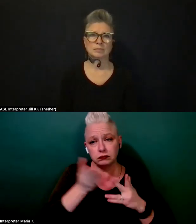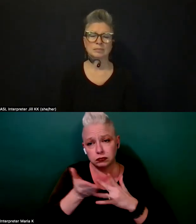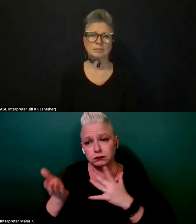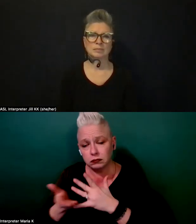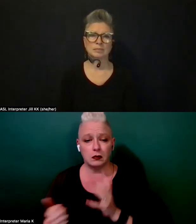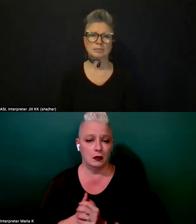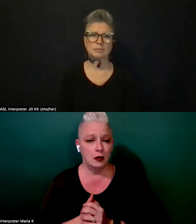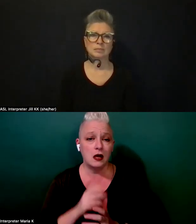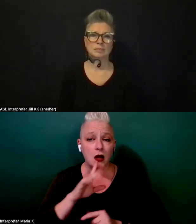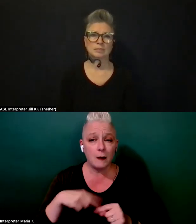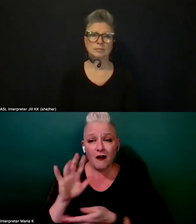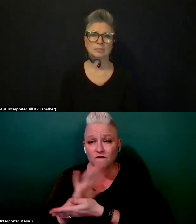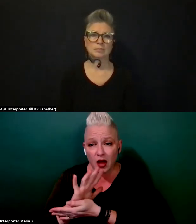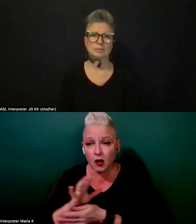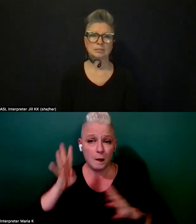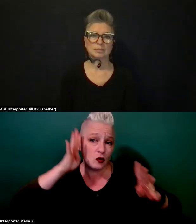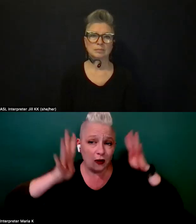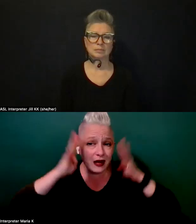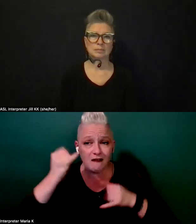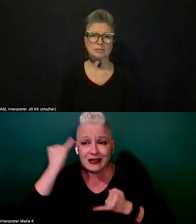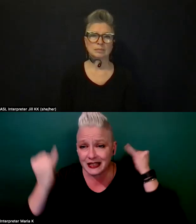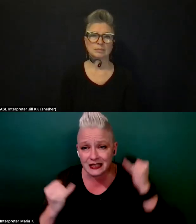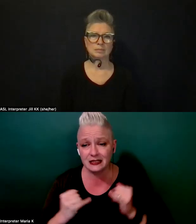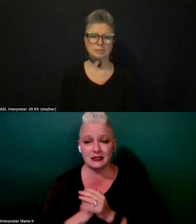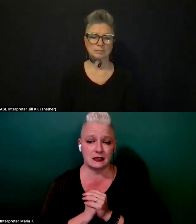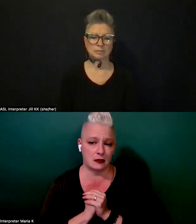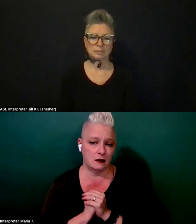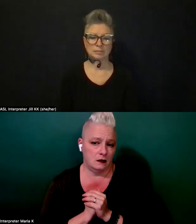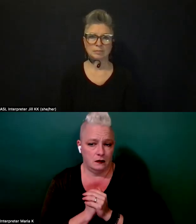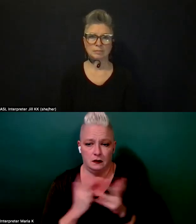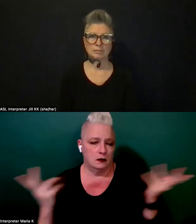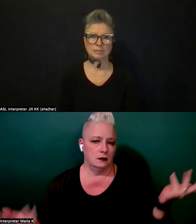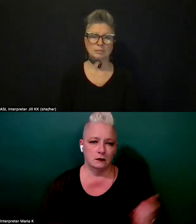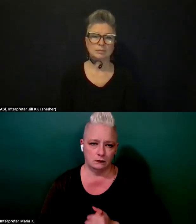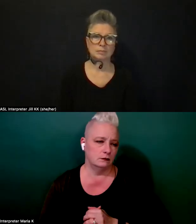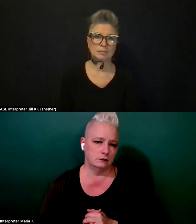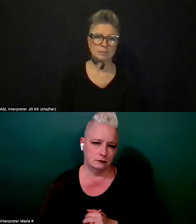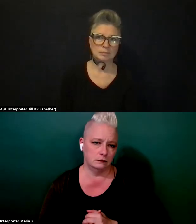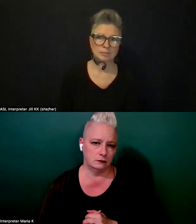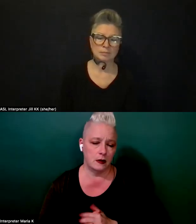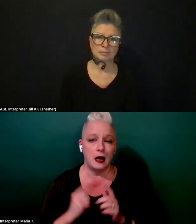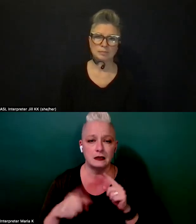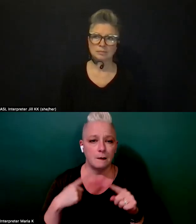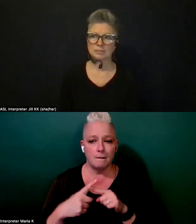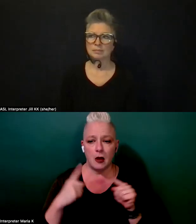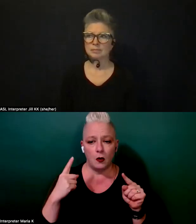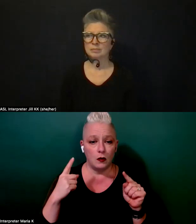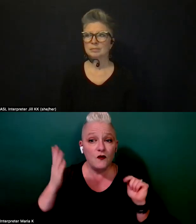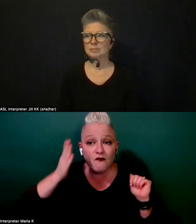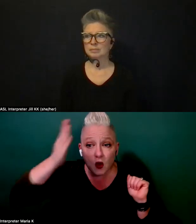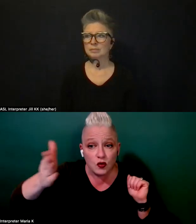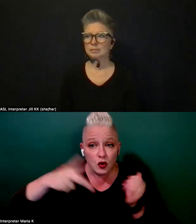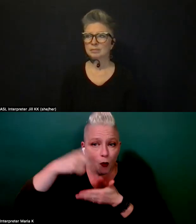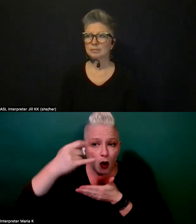and creative ideas and um just it's always about like the future projects or